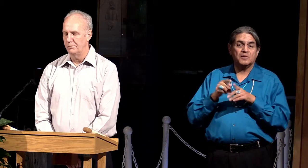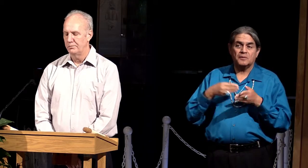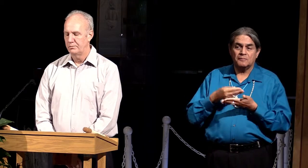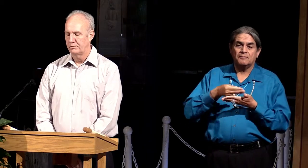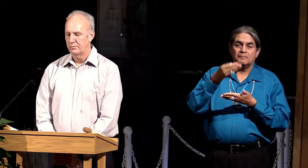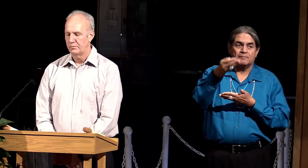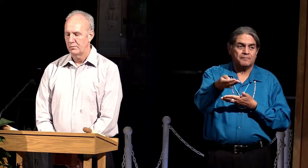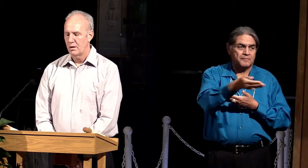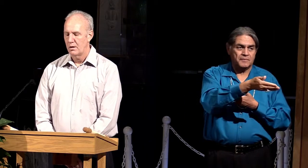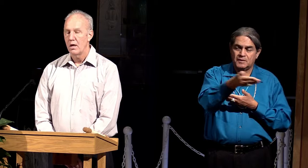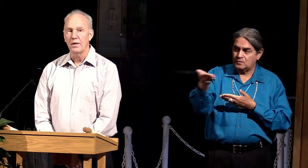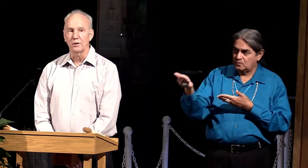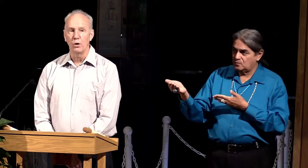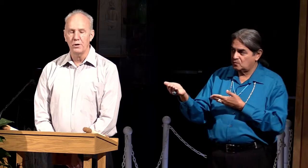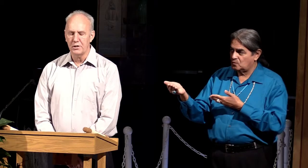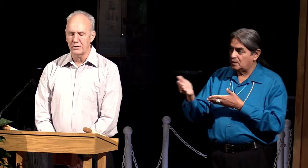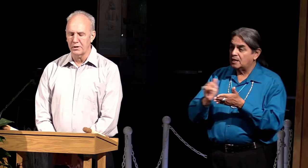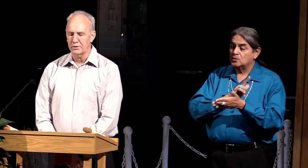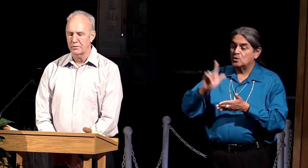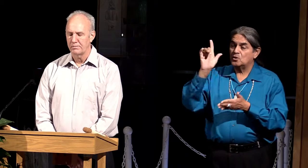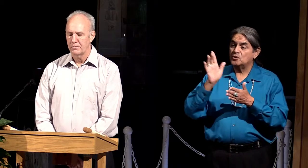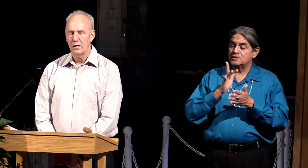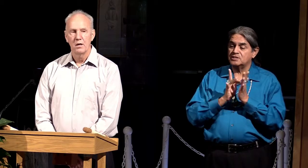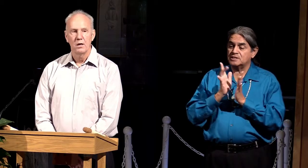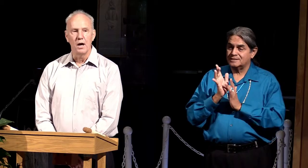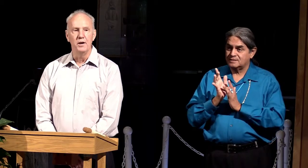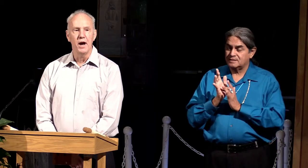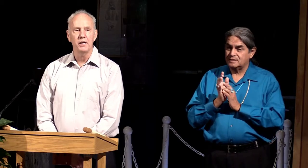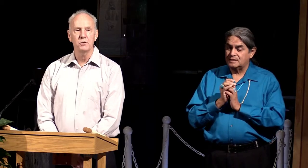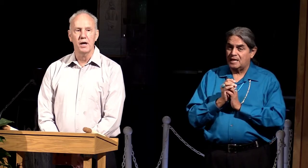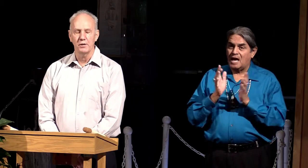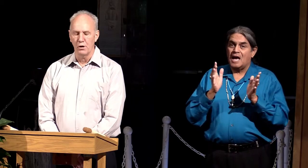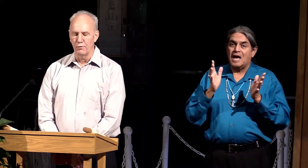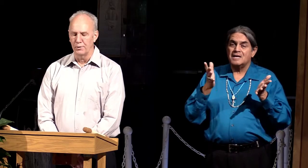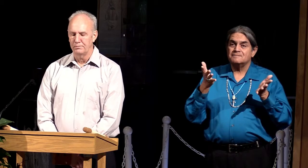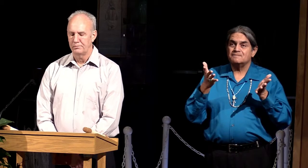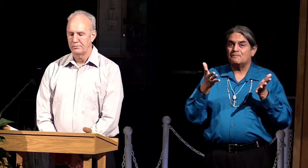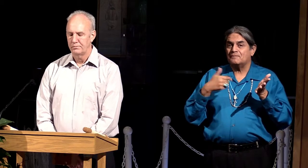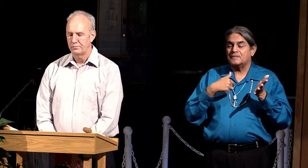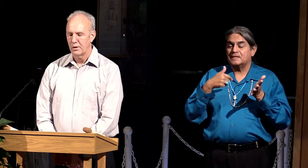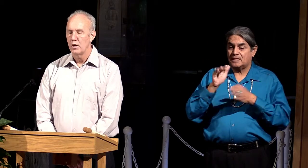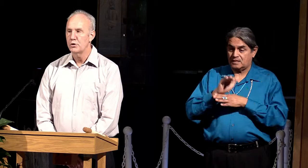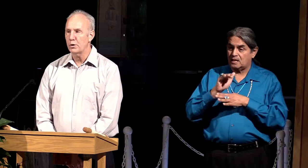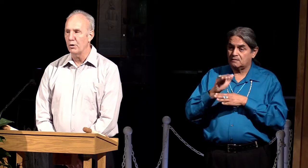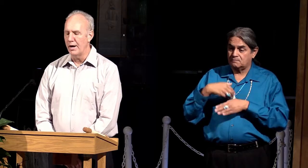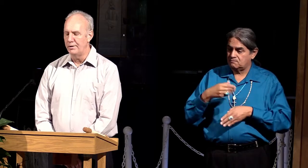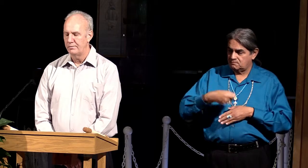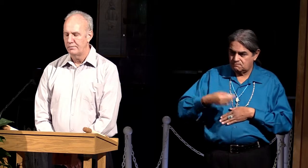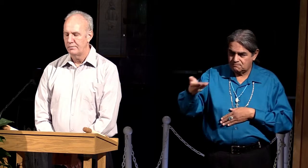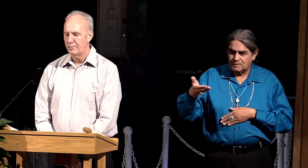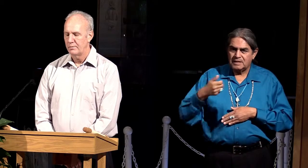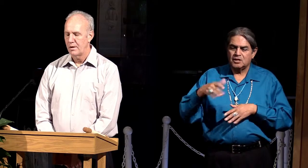you, that the Lord Jesus, on the night he was handed over, took